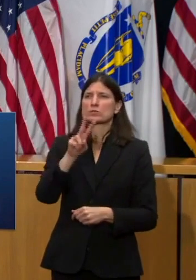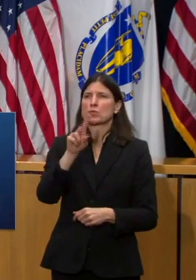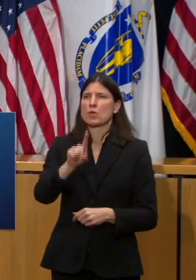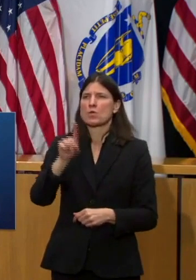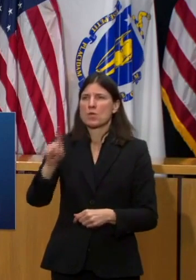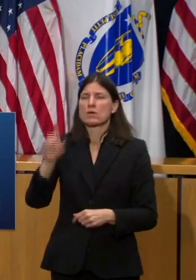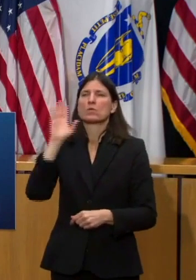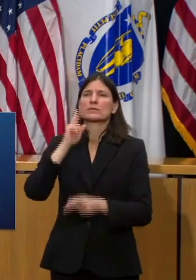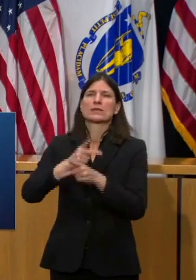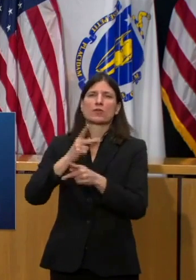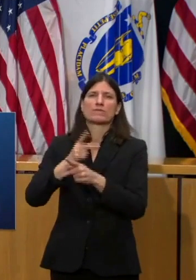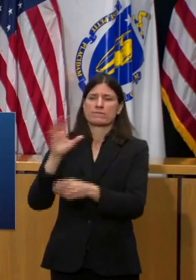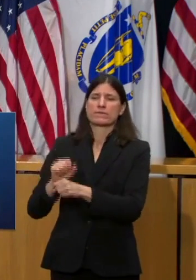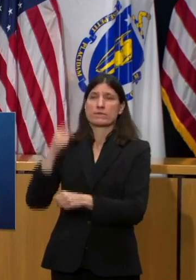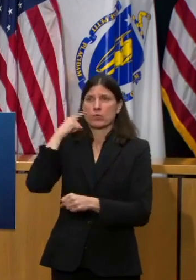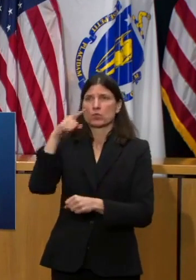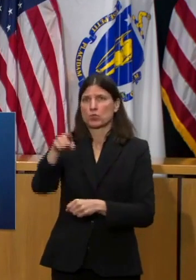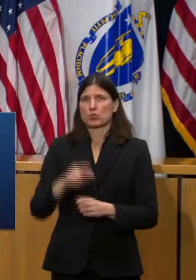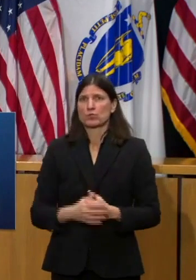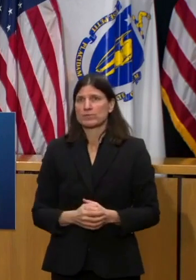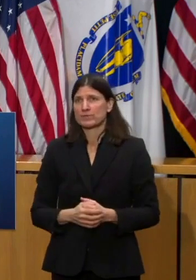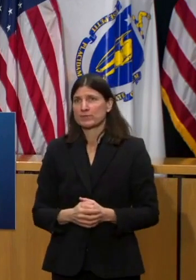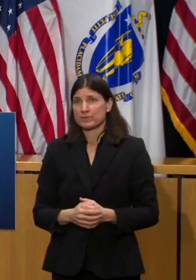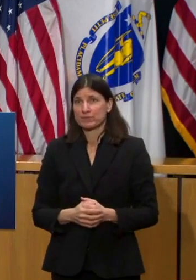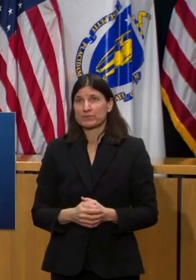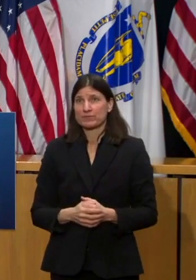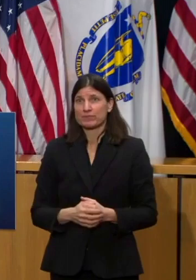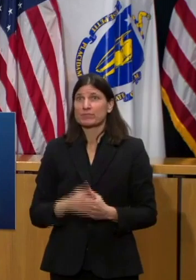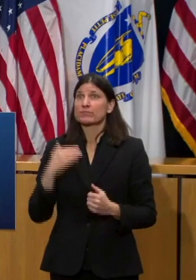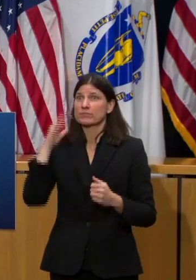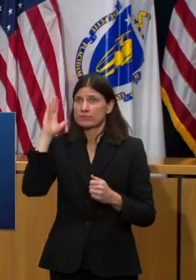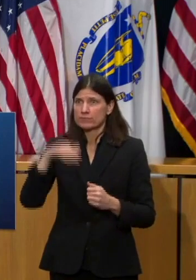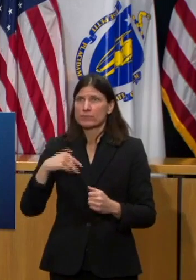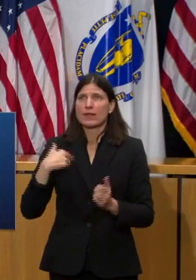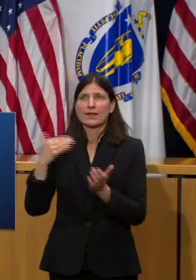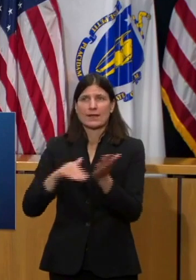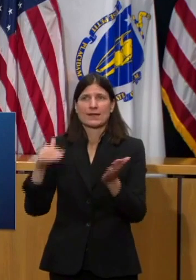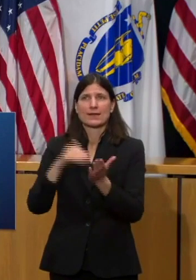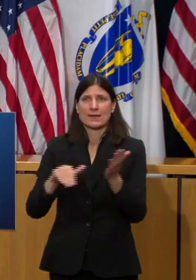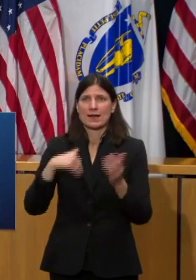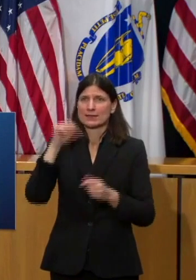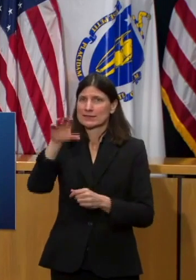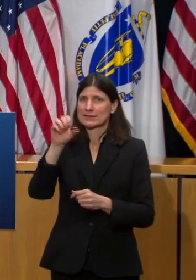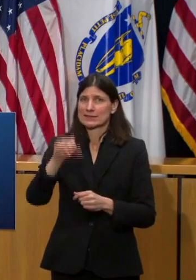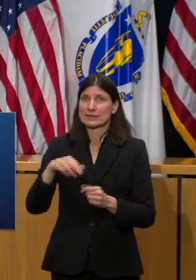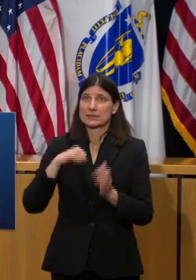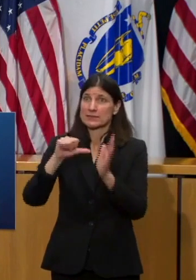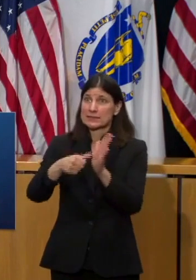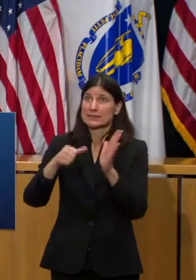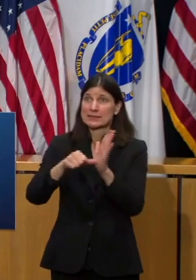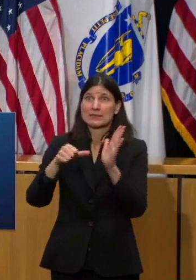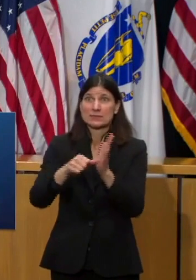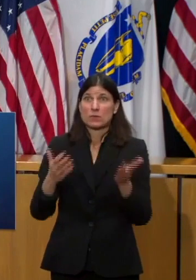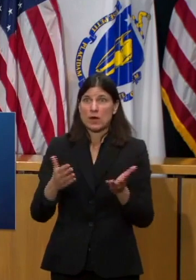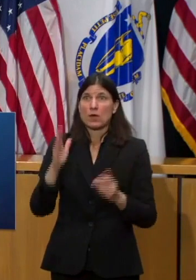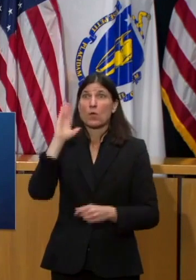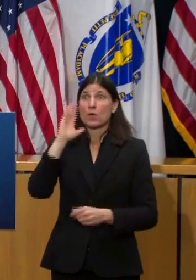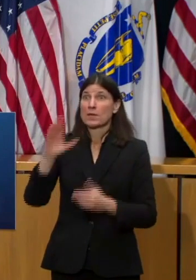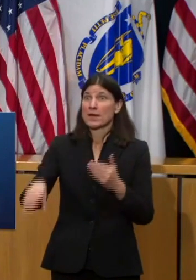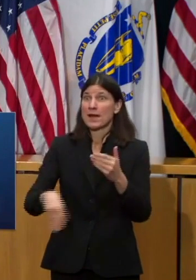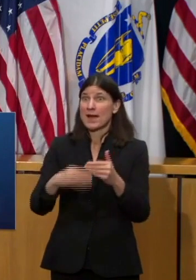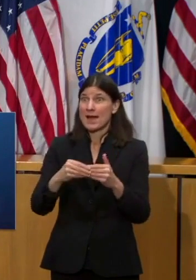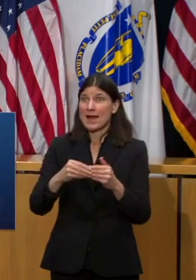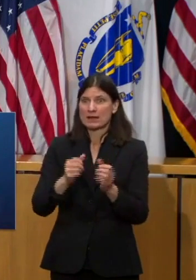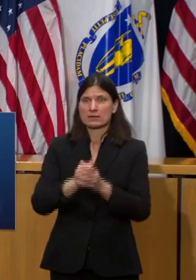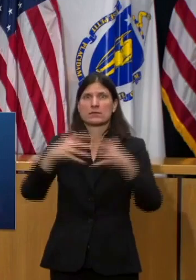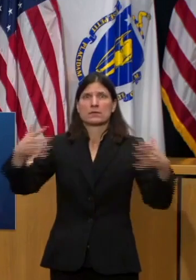it, but over 1 million people will now be eligible. But if we continue to only get 110,000 first